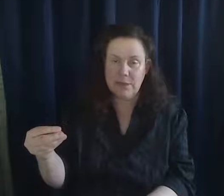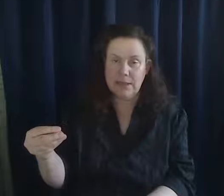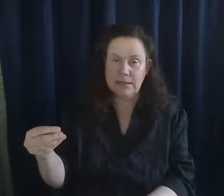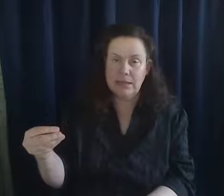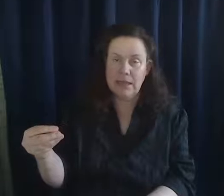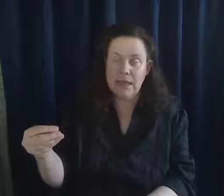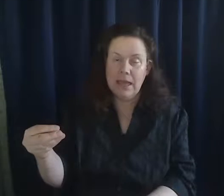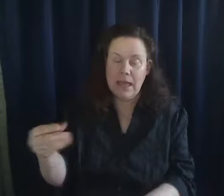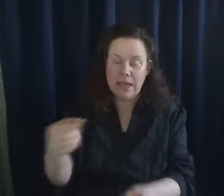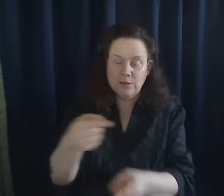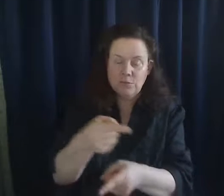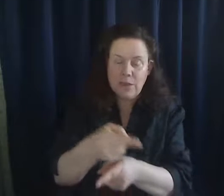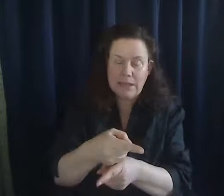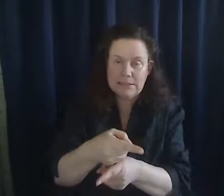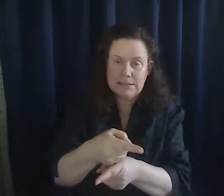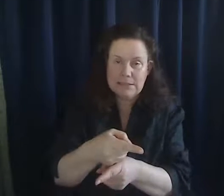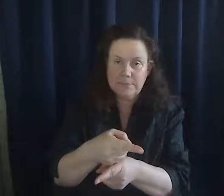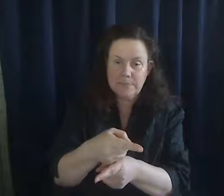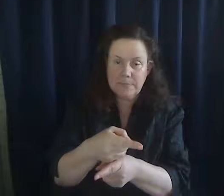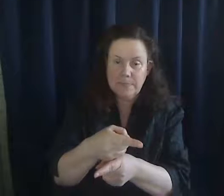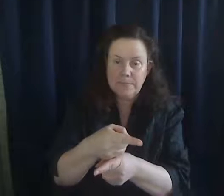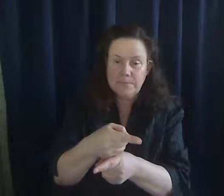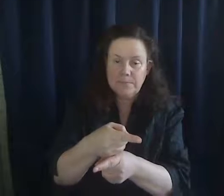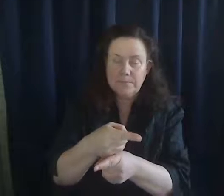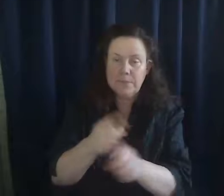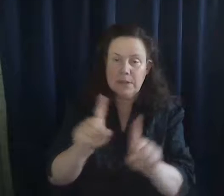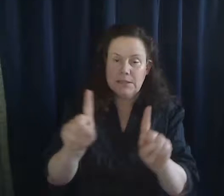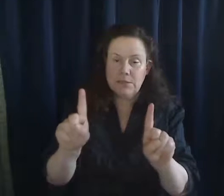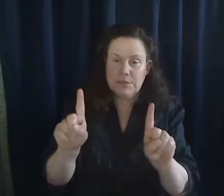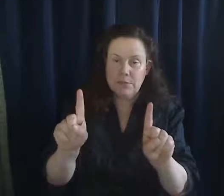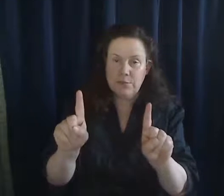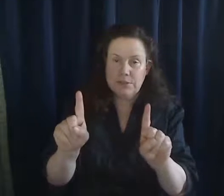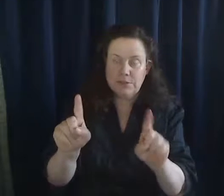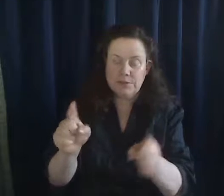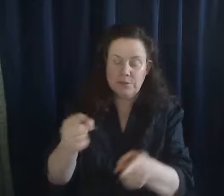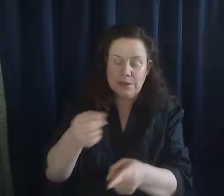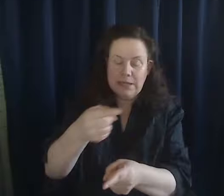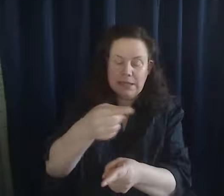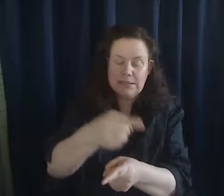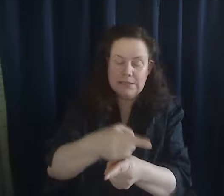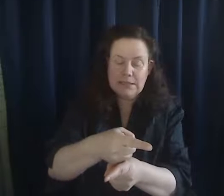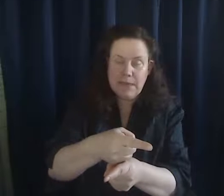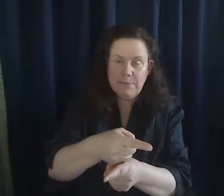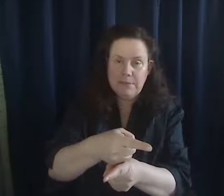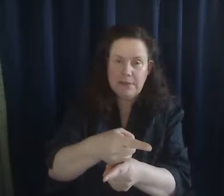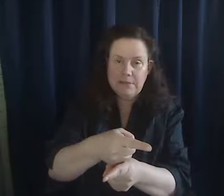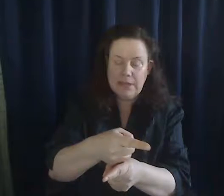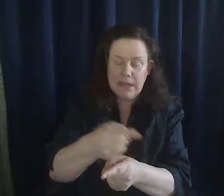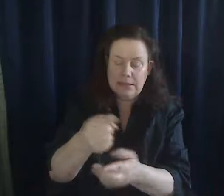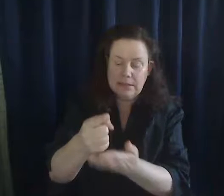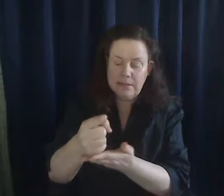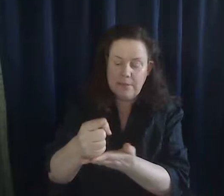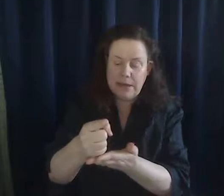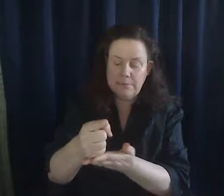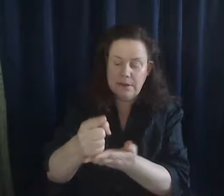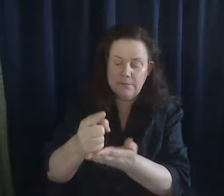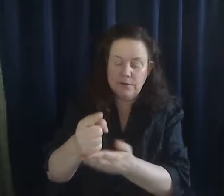body. And right. So these are pointers. Your right hand is on top of the left hand, and the bottom of your